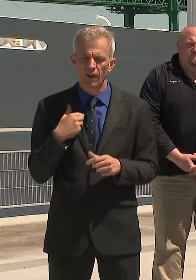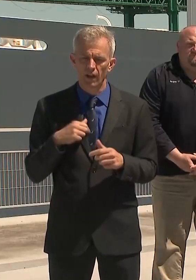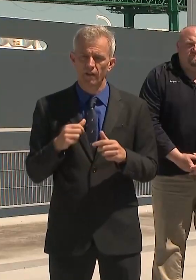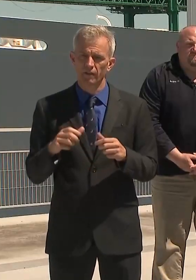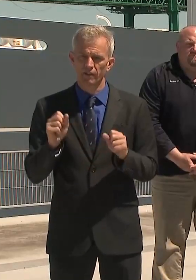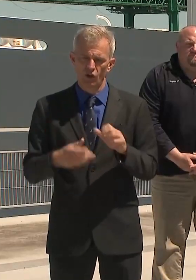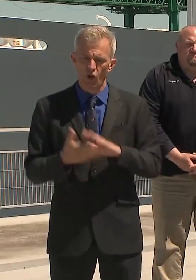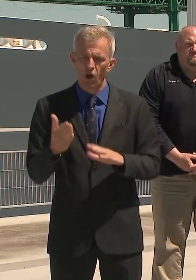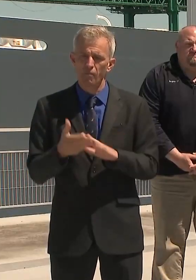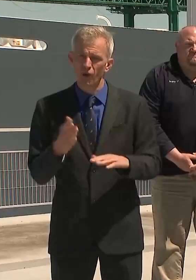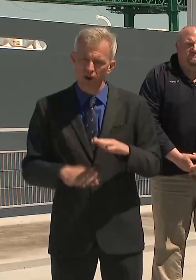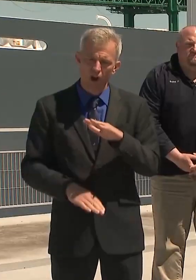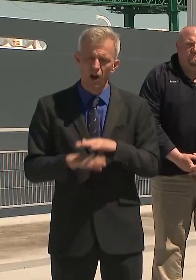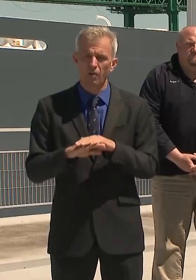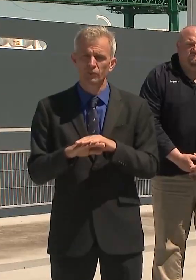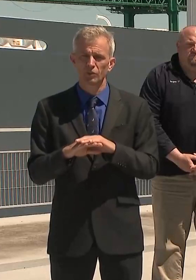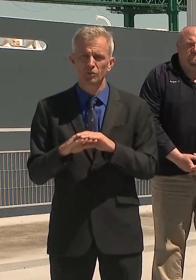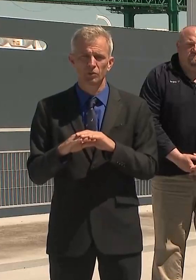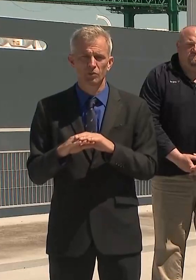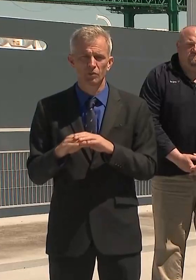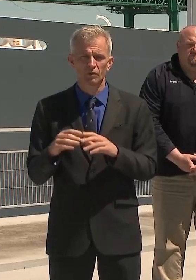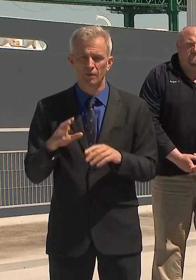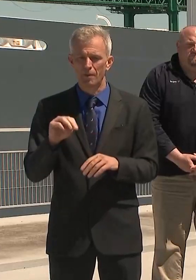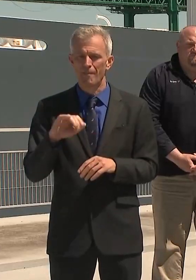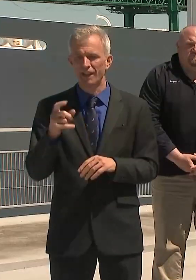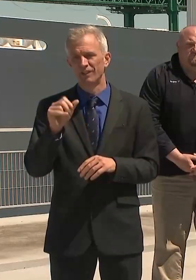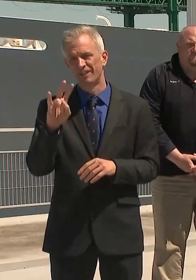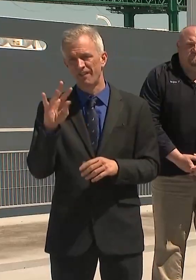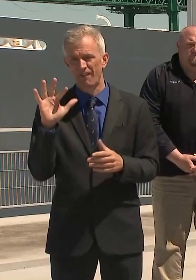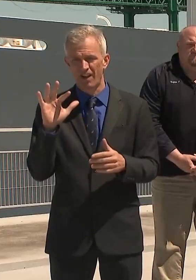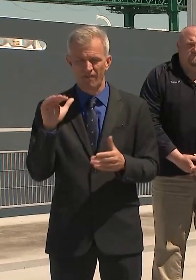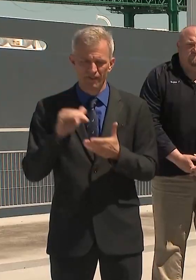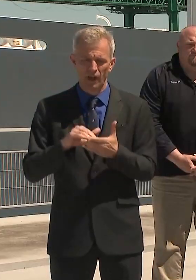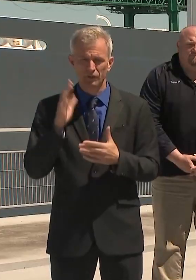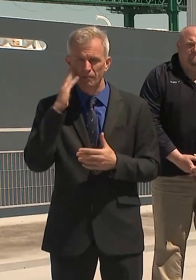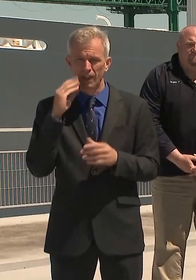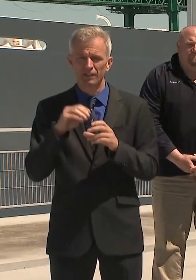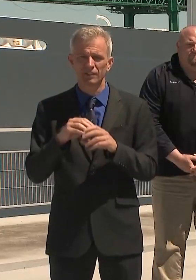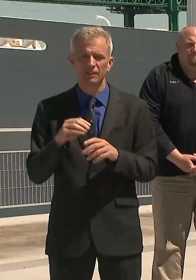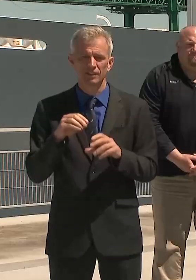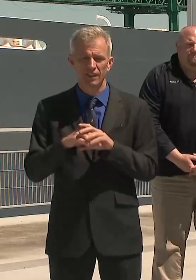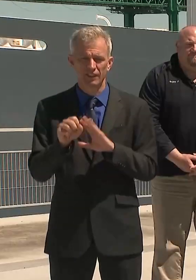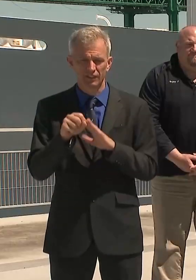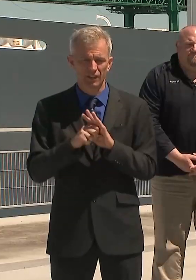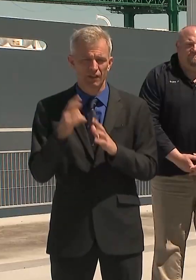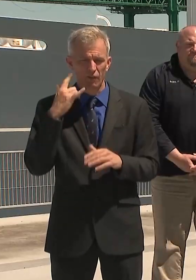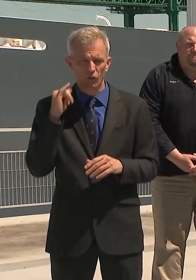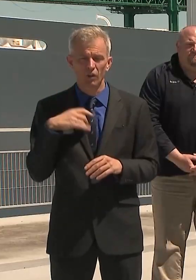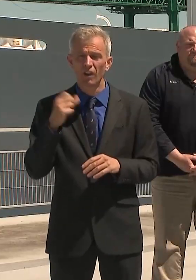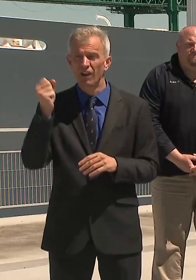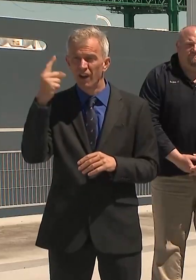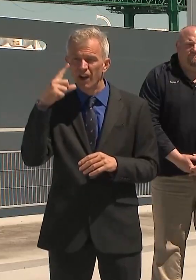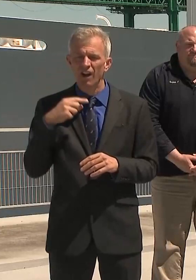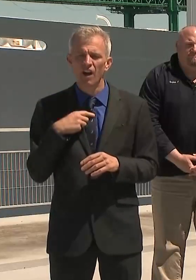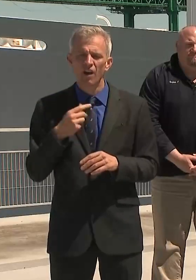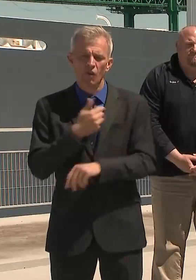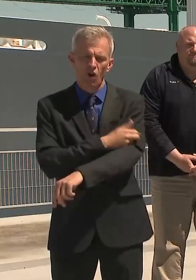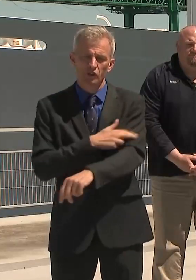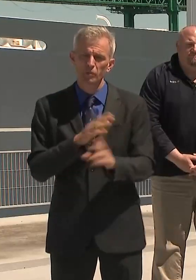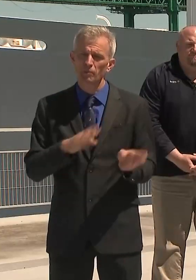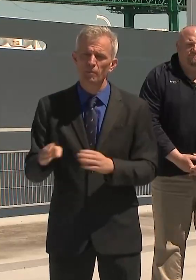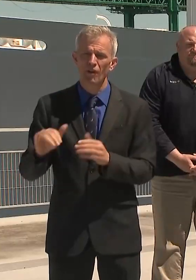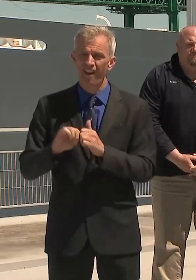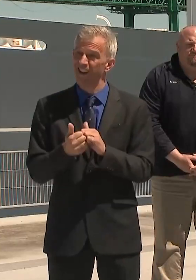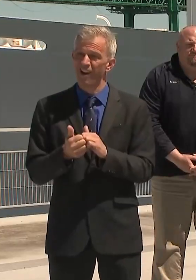beds, 416 hospitals in the state of California. They've been reducing the number of patients in